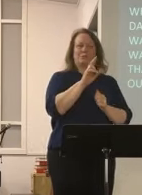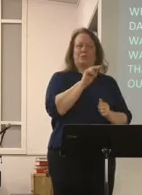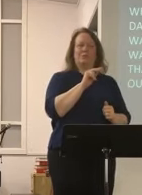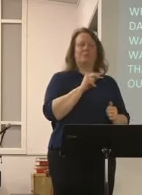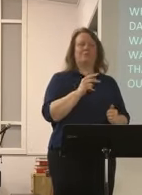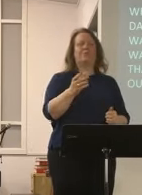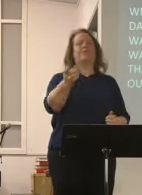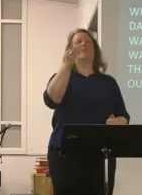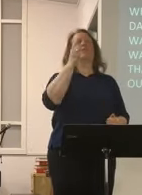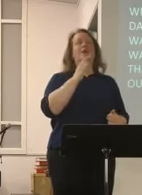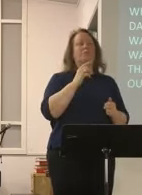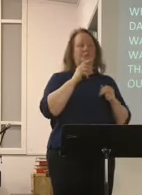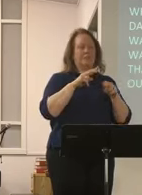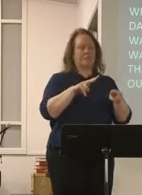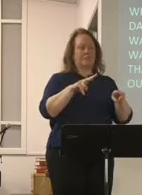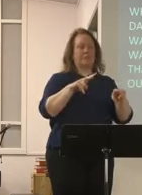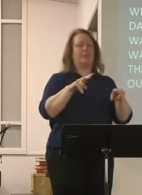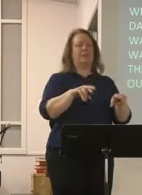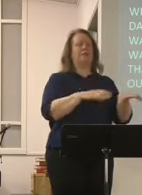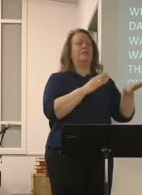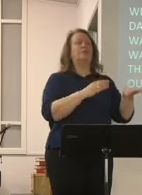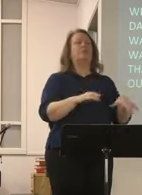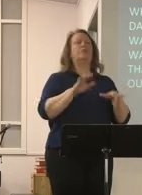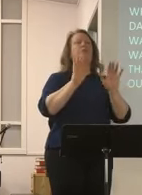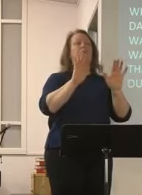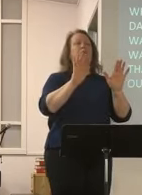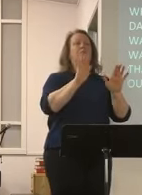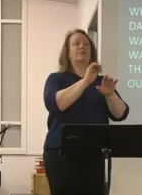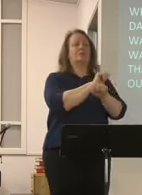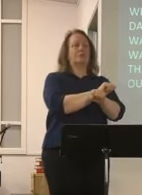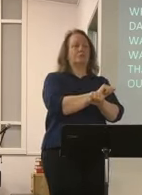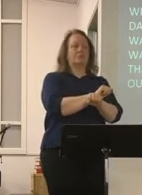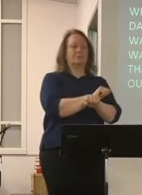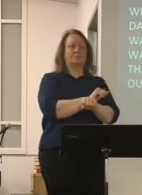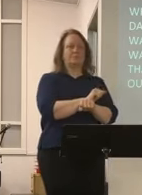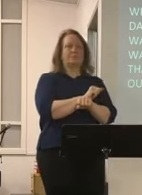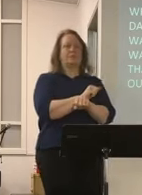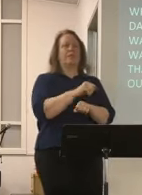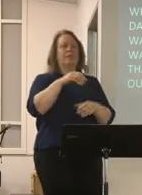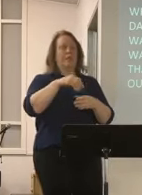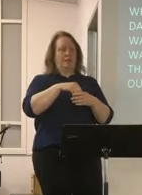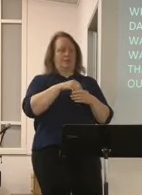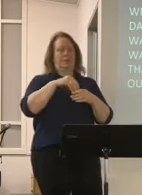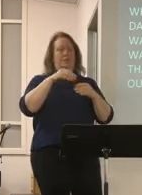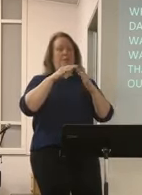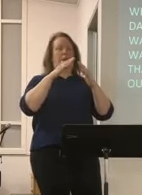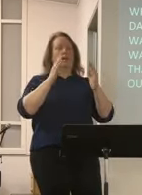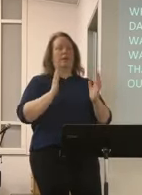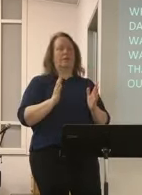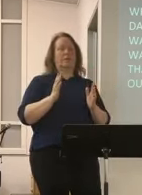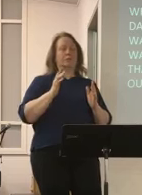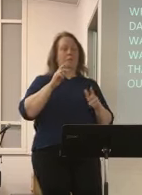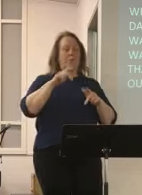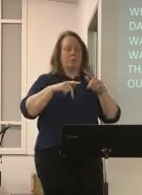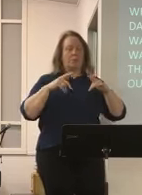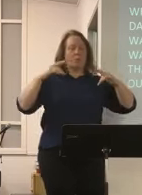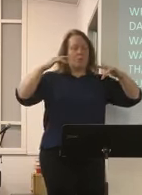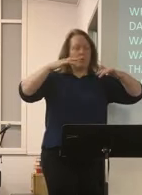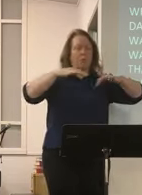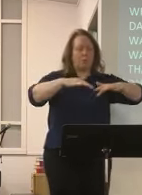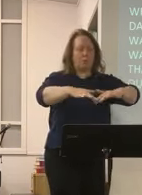to see him do more miracles. And so here he is in a house, and people are packed in.